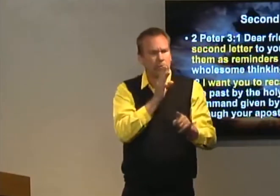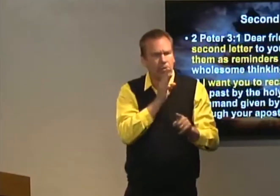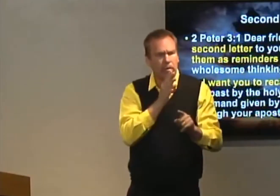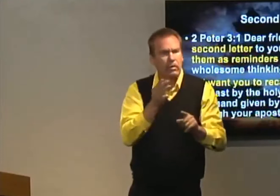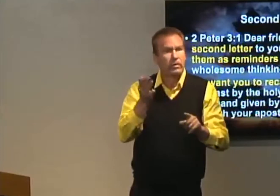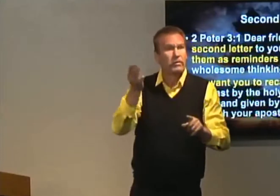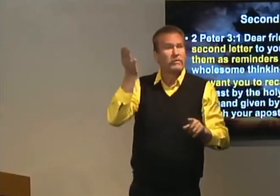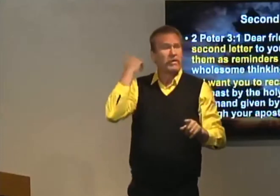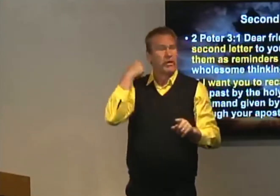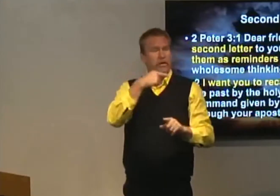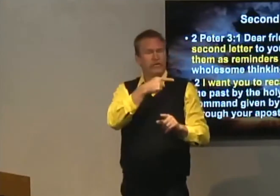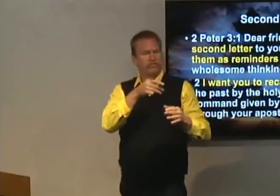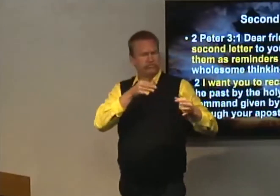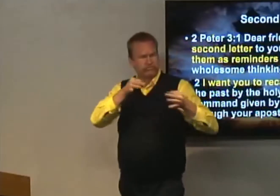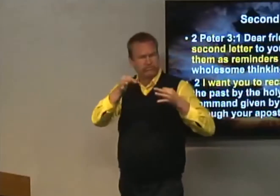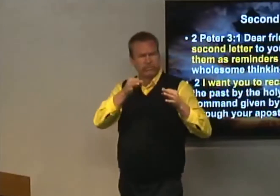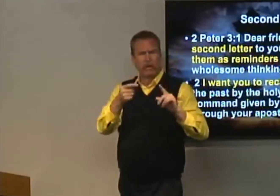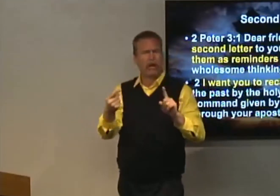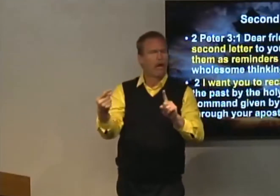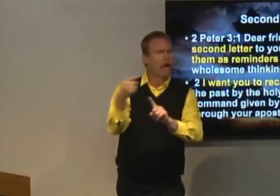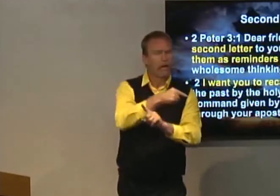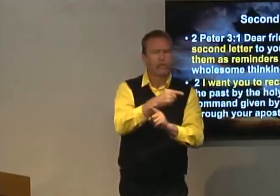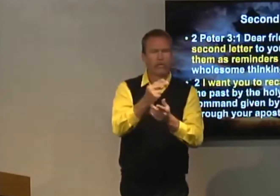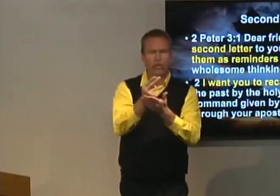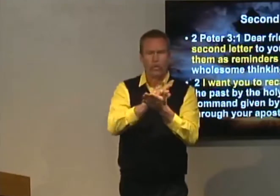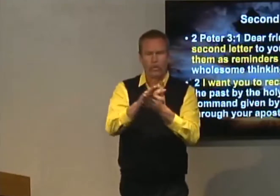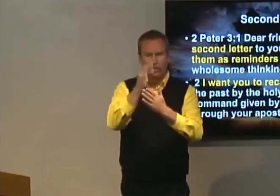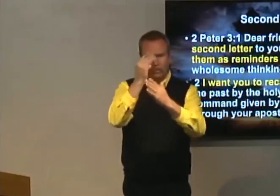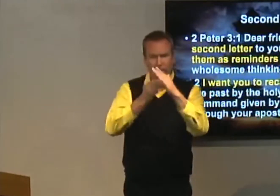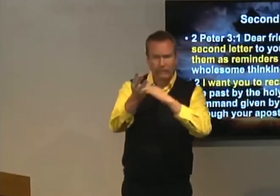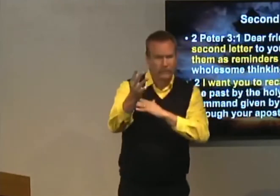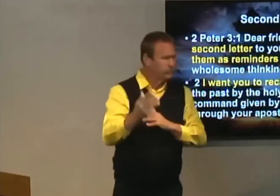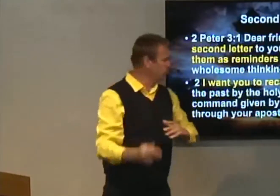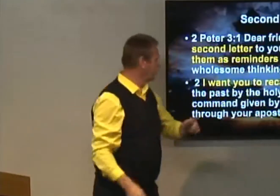forget. And he had spoken them before when he had explained them to him.